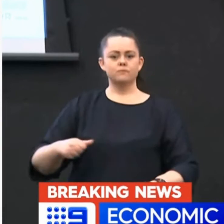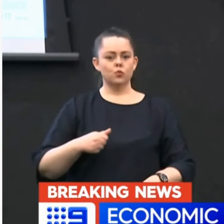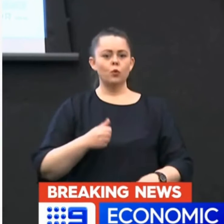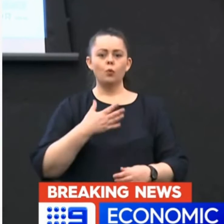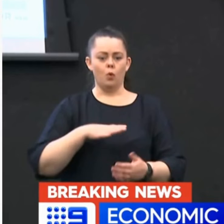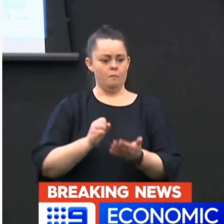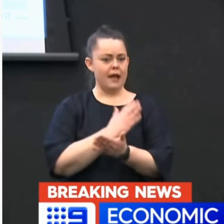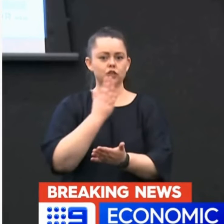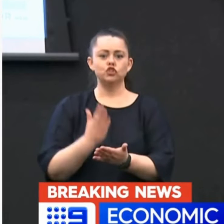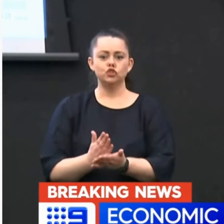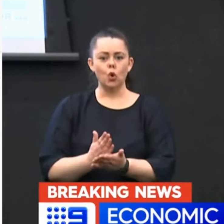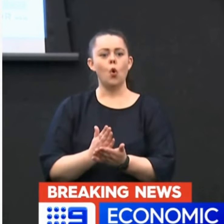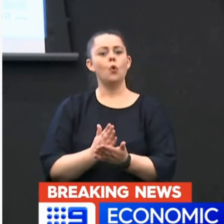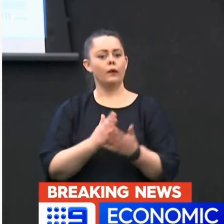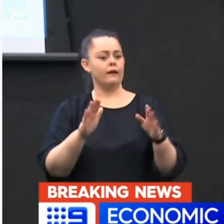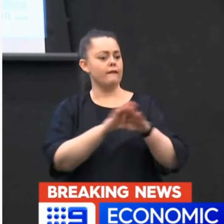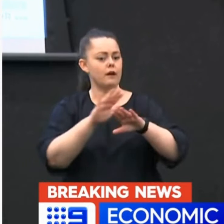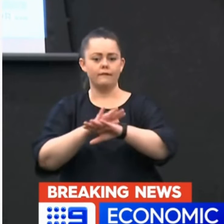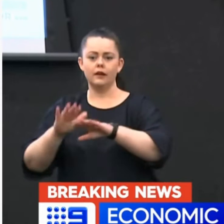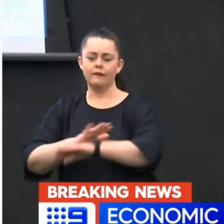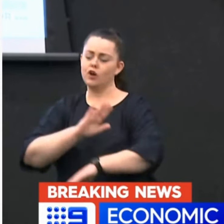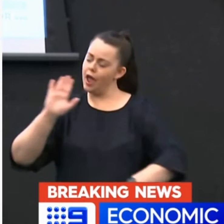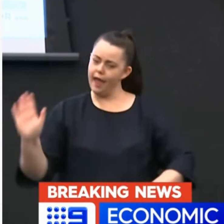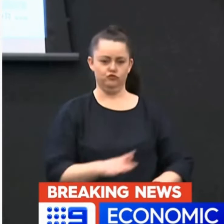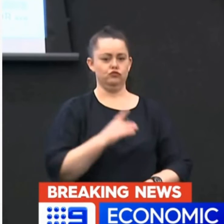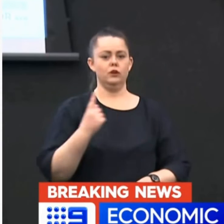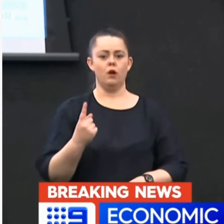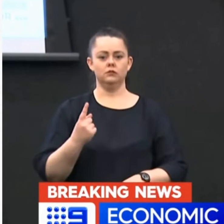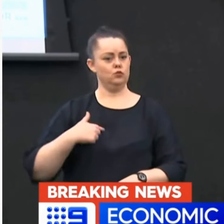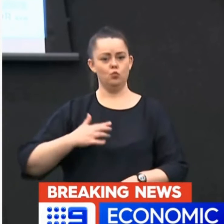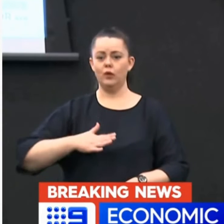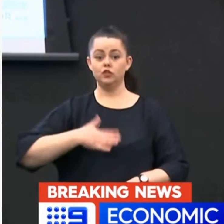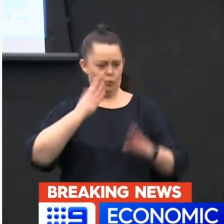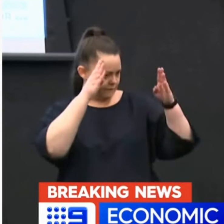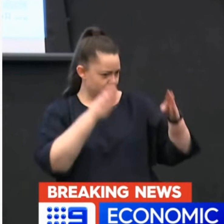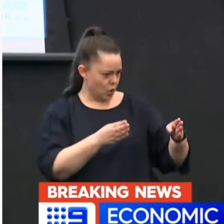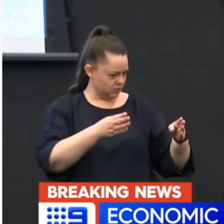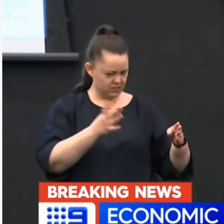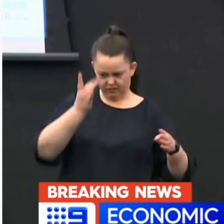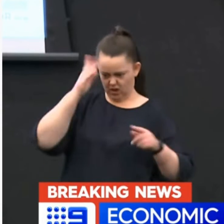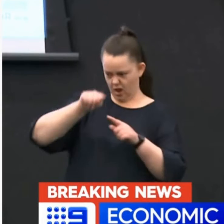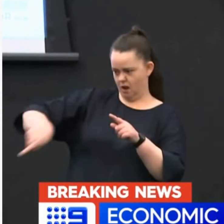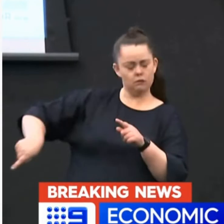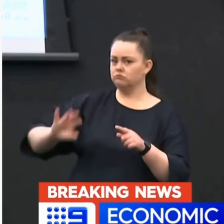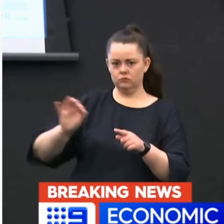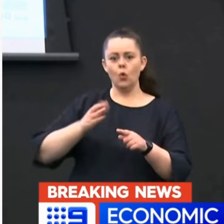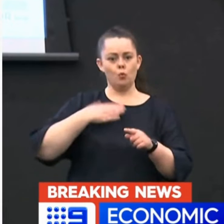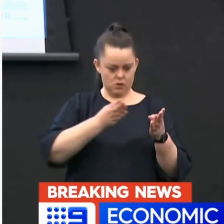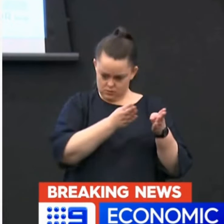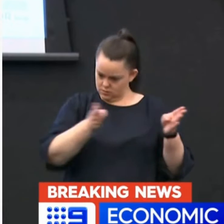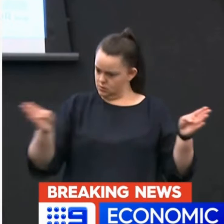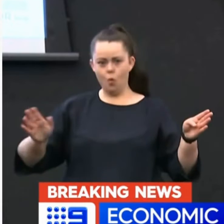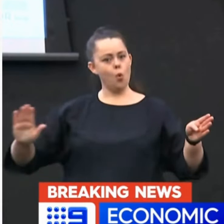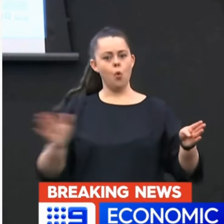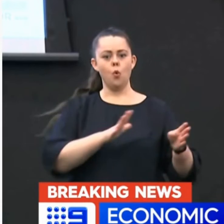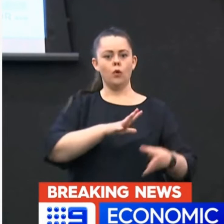cracks of what has been a very difficult time and which there will be significant challenges as we move through 2022 and beyond.